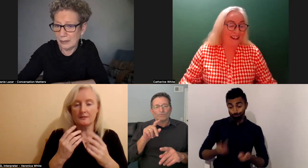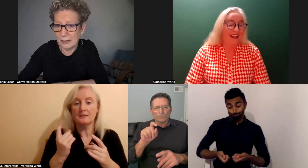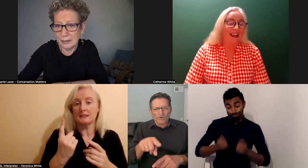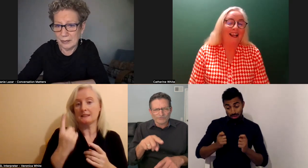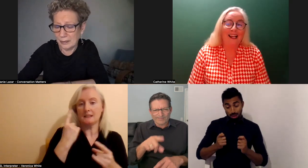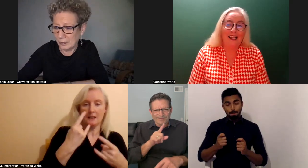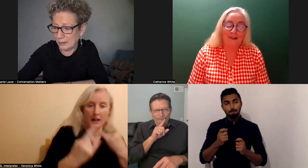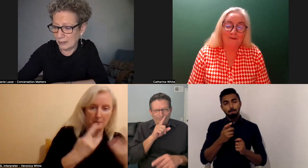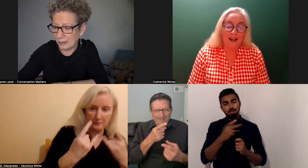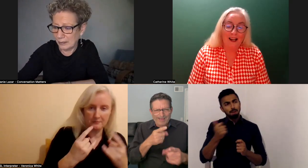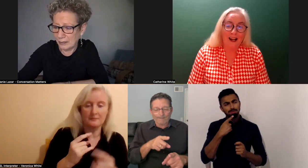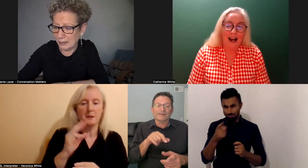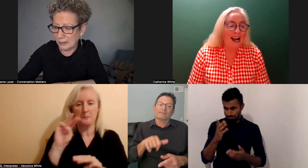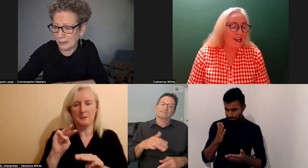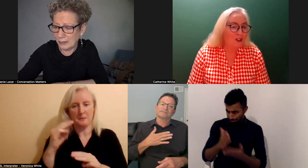memory.